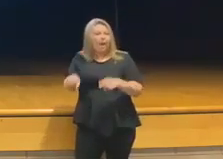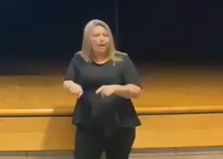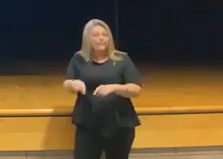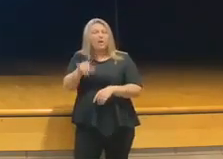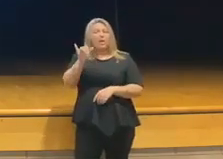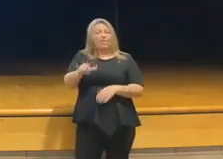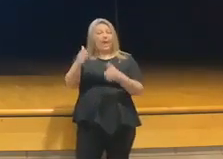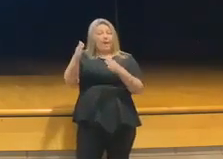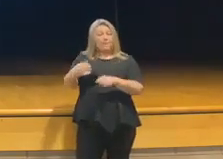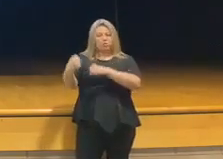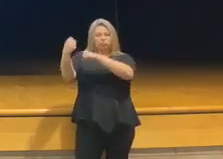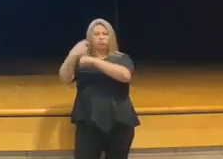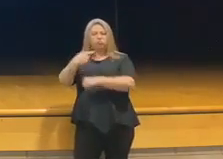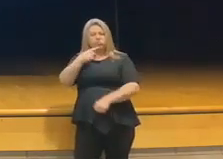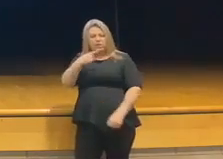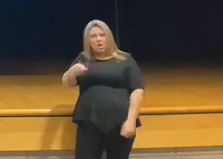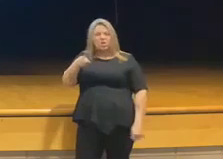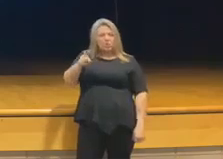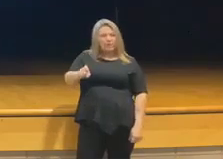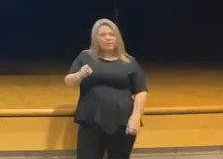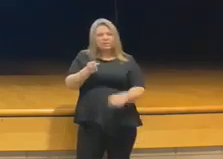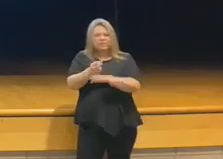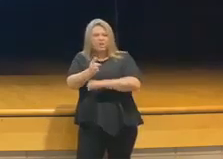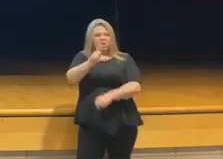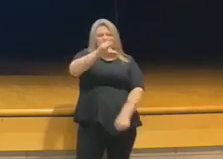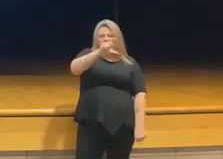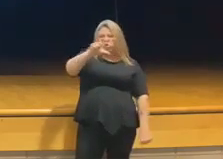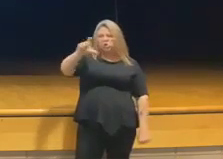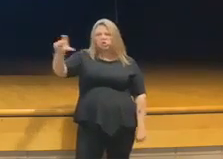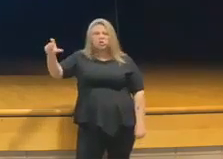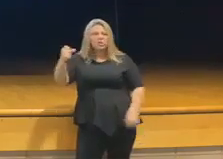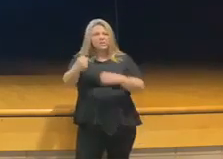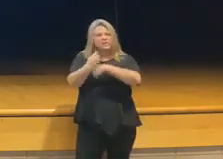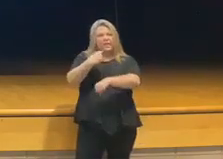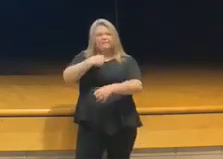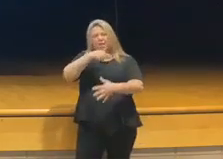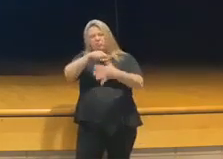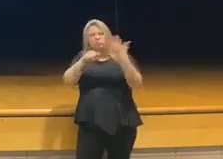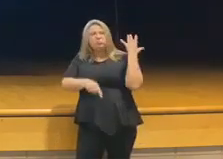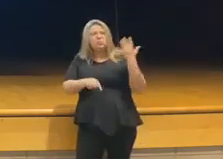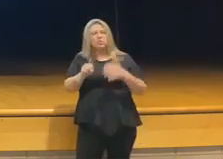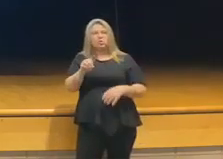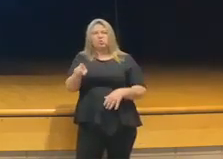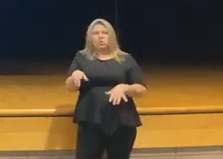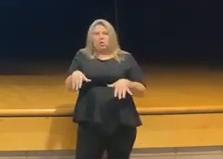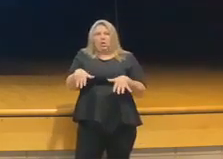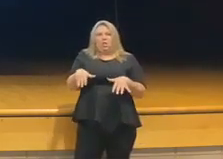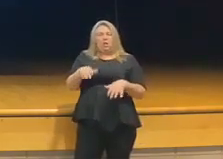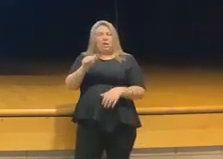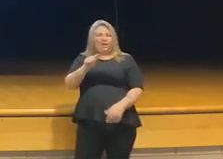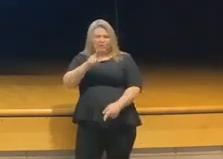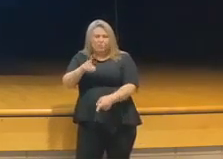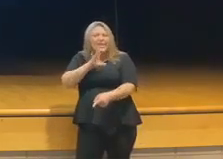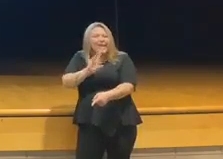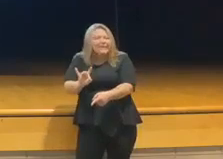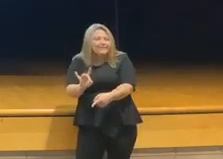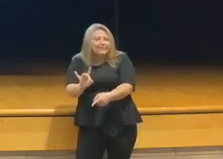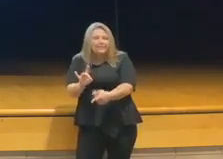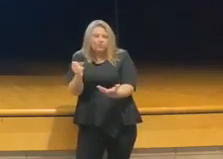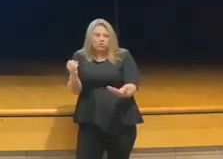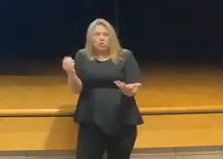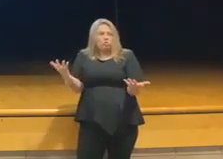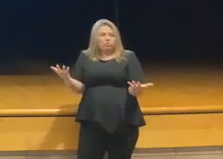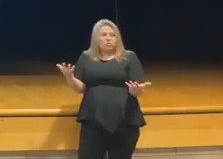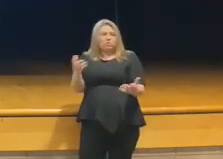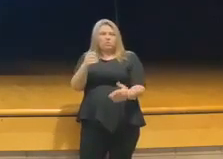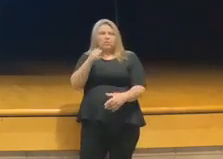in an angry voice, meaning all caps in the message, and she's 8 years old, so she didn't know necessarily that he was physically far away and couldn't